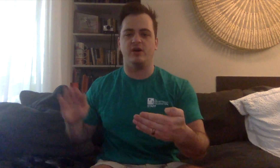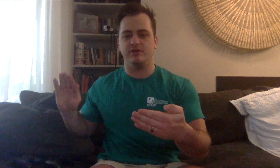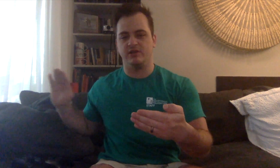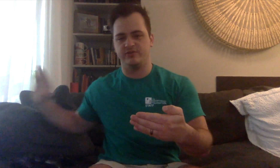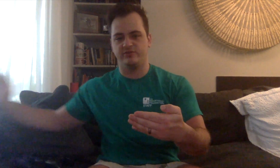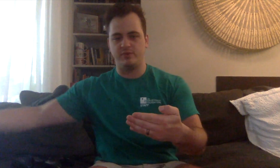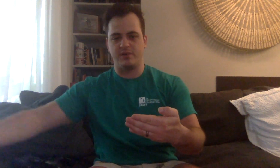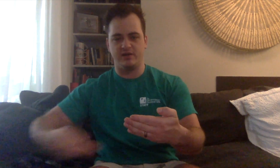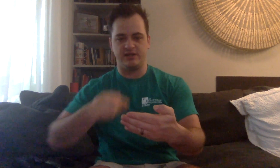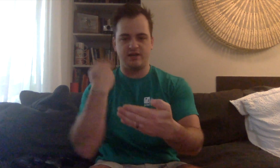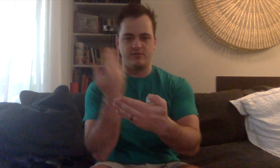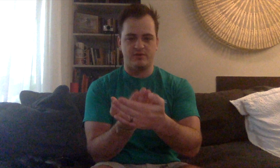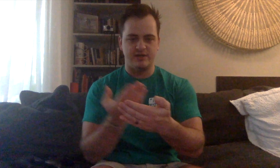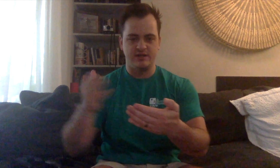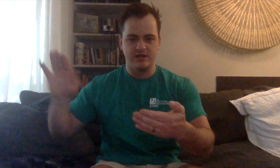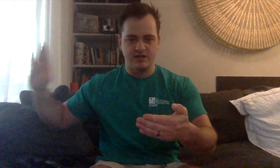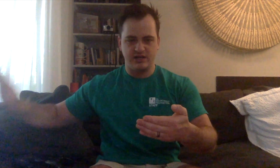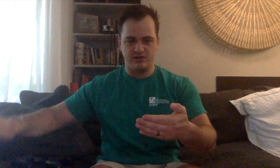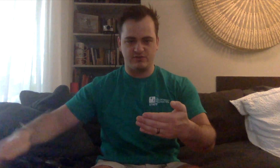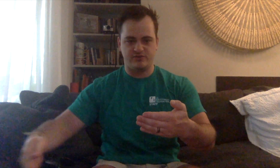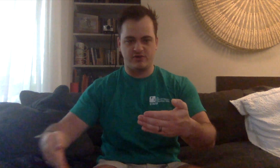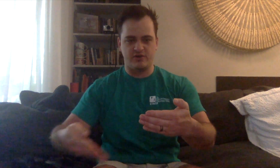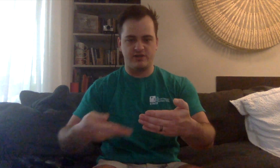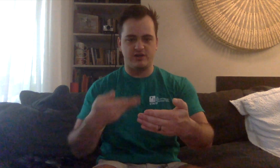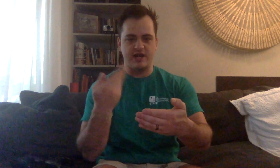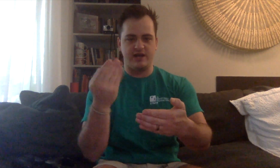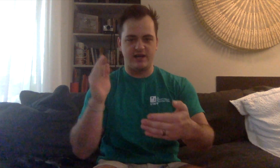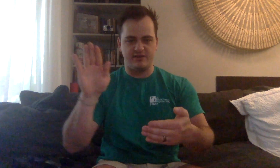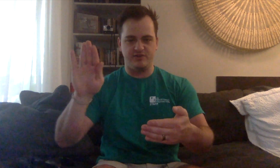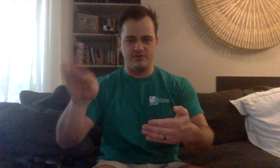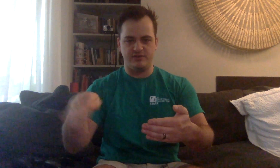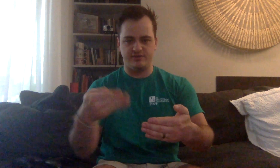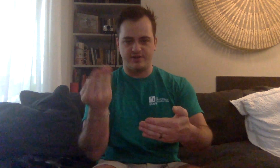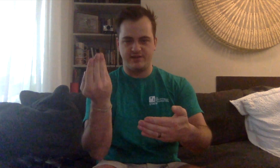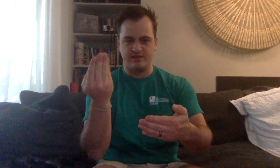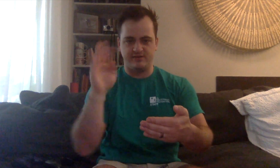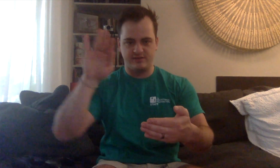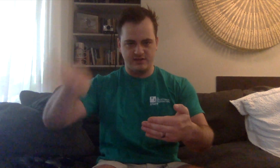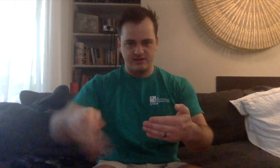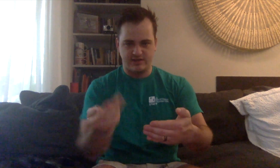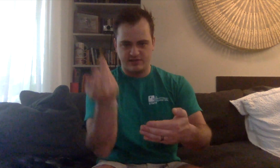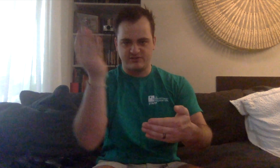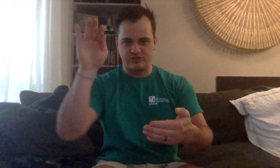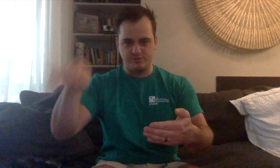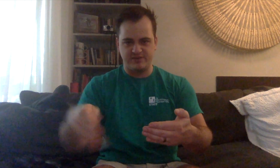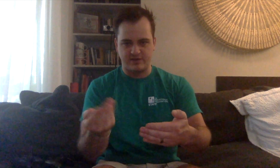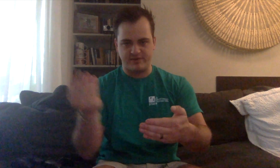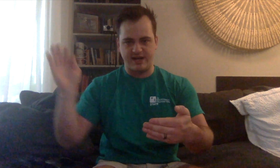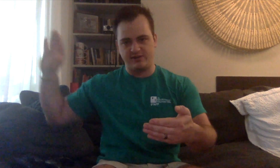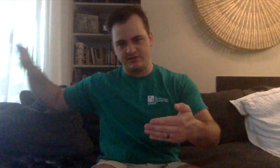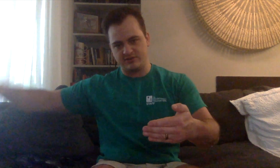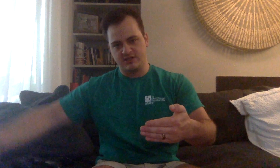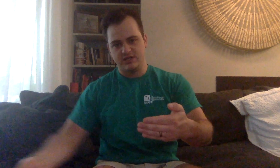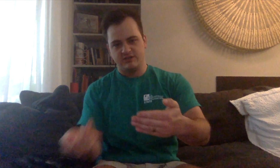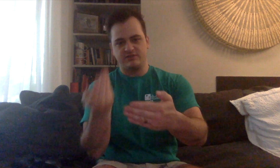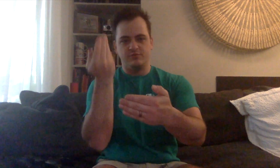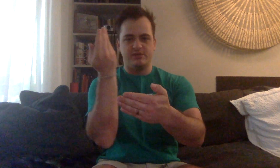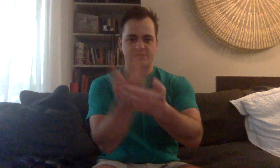going to sweep out and get everyone, and you're turning your hand as you do it, just like this. Like you're scooping something out. You're scooping it all